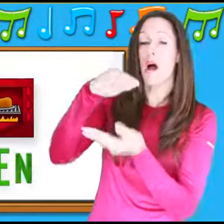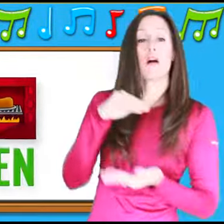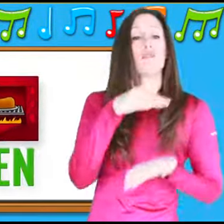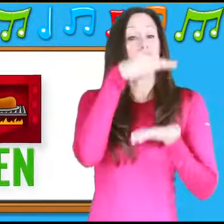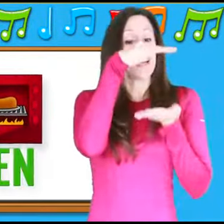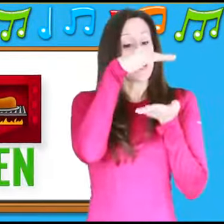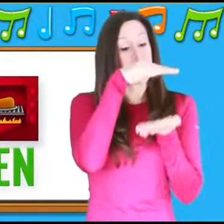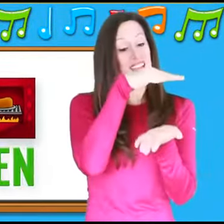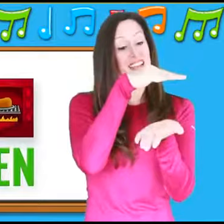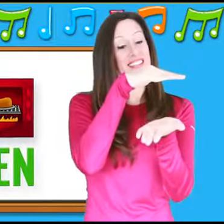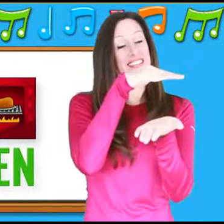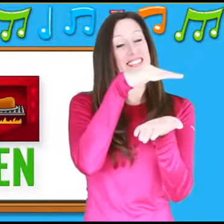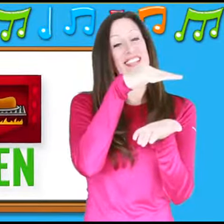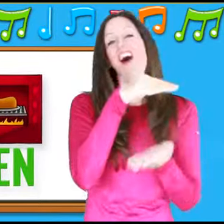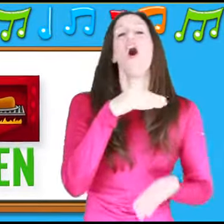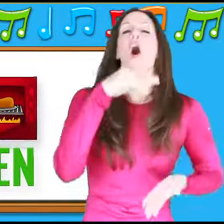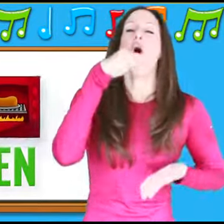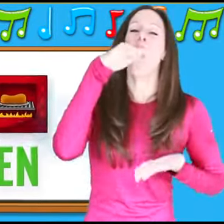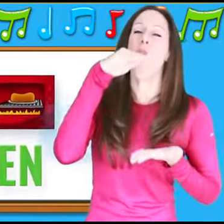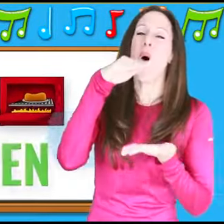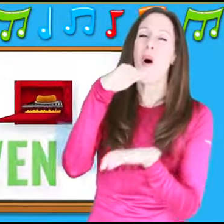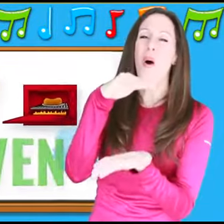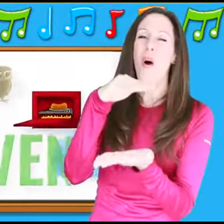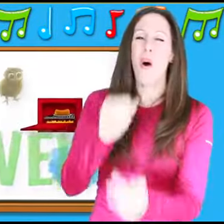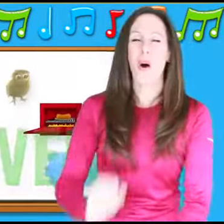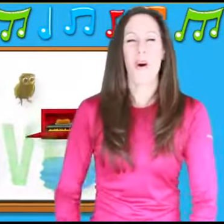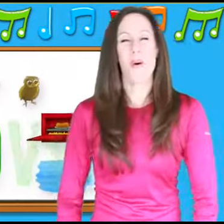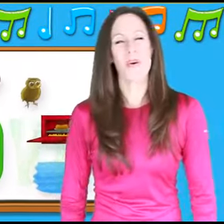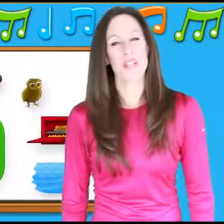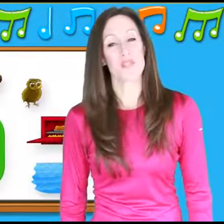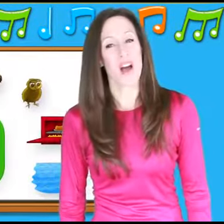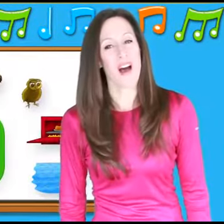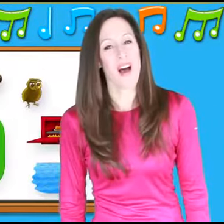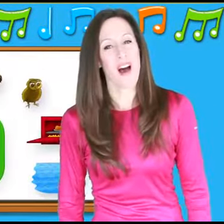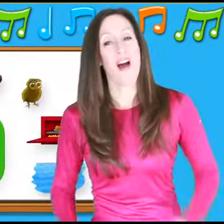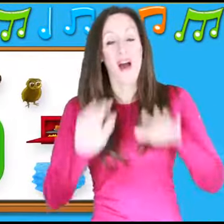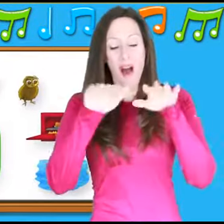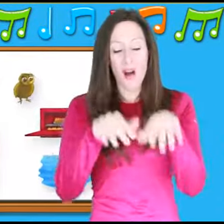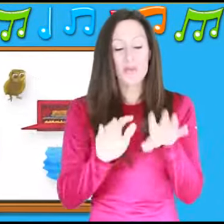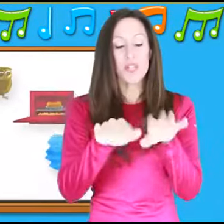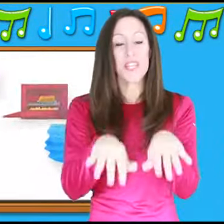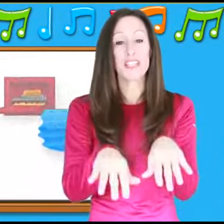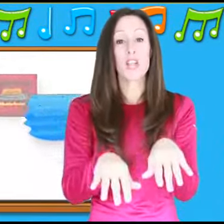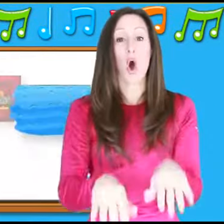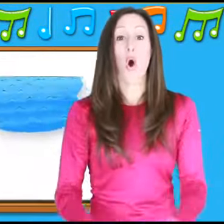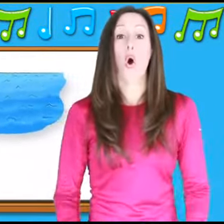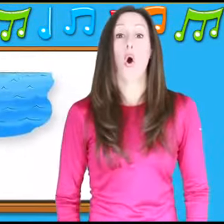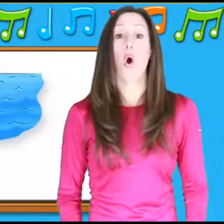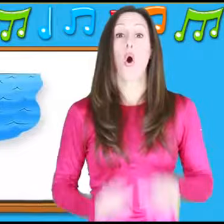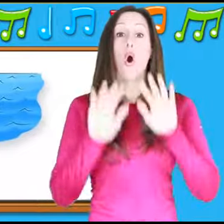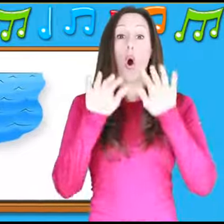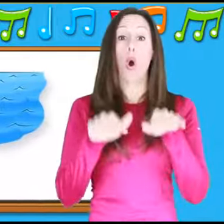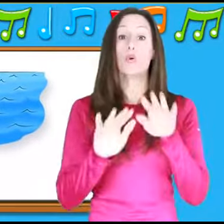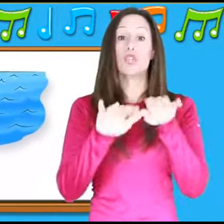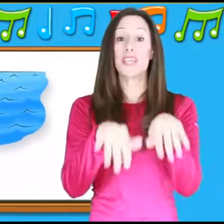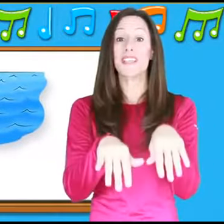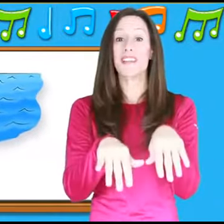-ven O is for O-O-Ocean O-O-Ocean